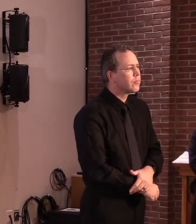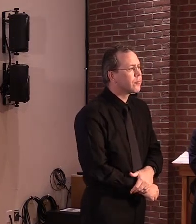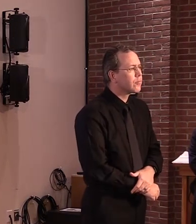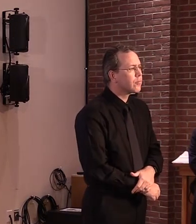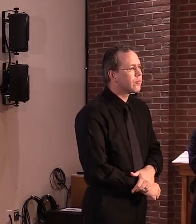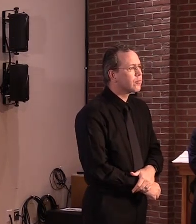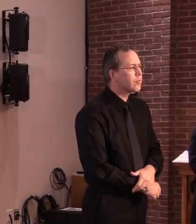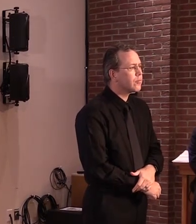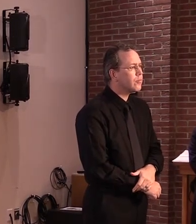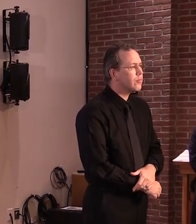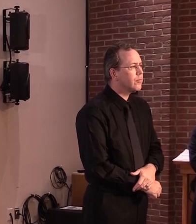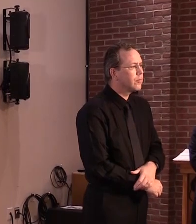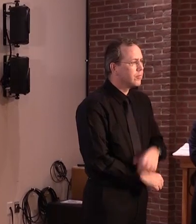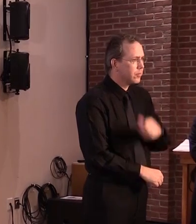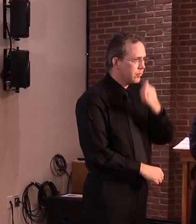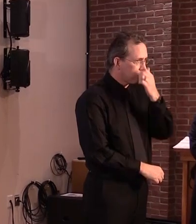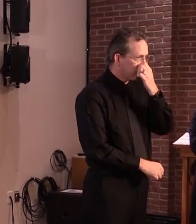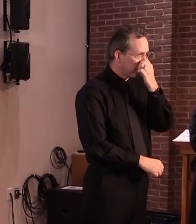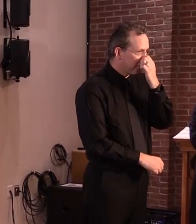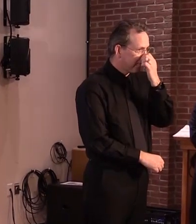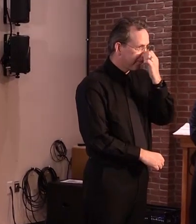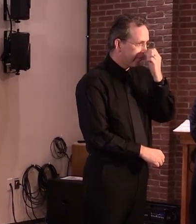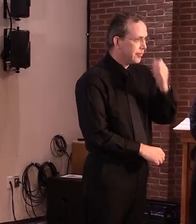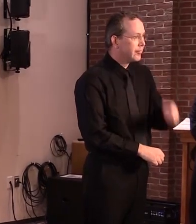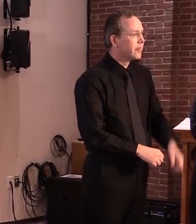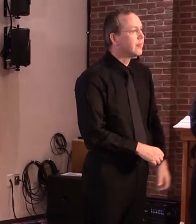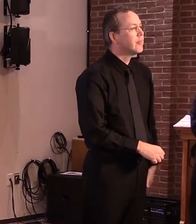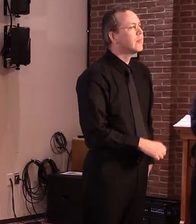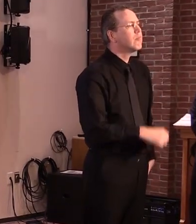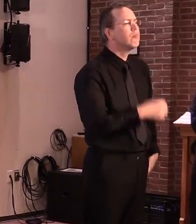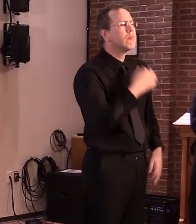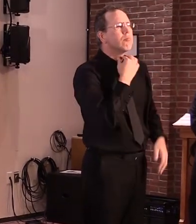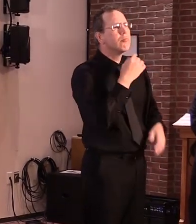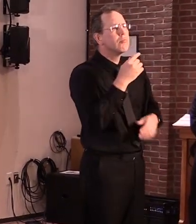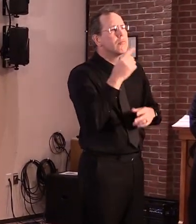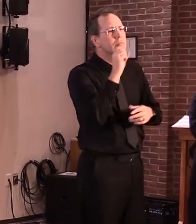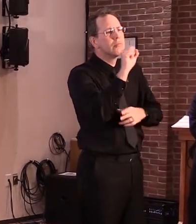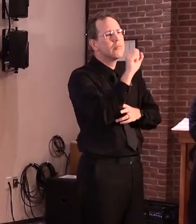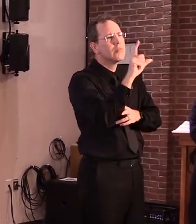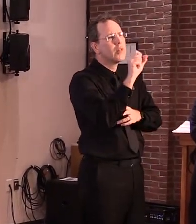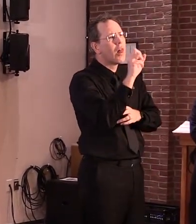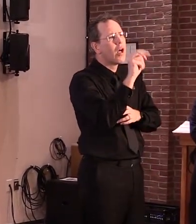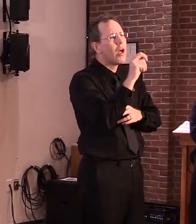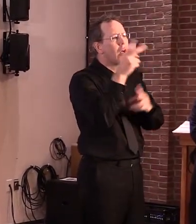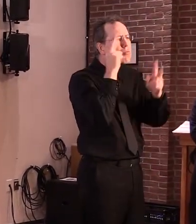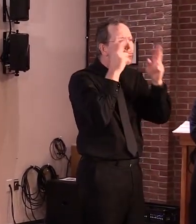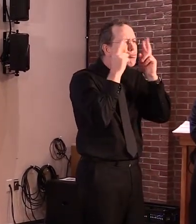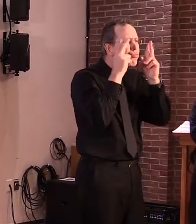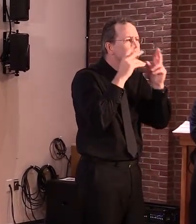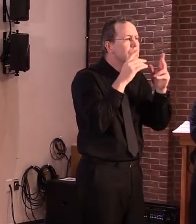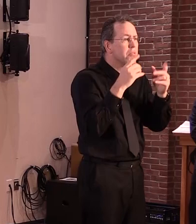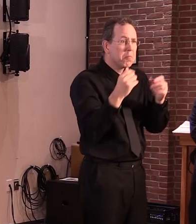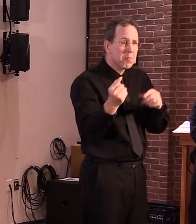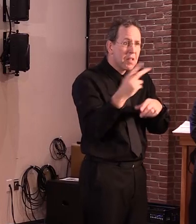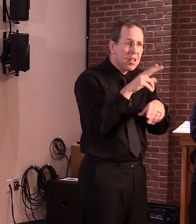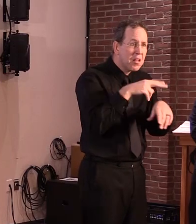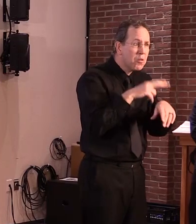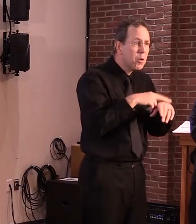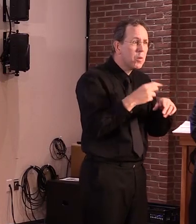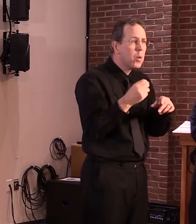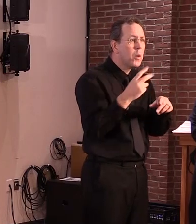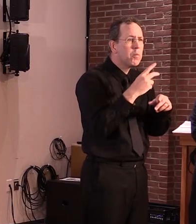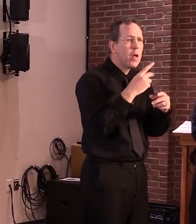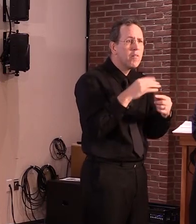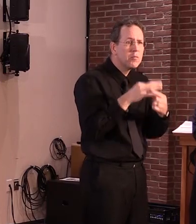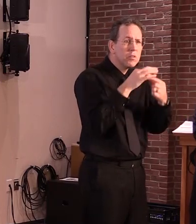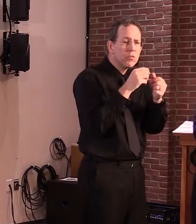guidelines, and what services may they provide? In other words, what is that going to look like? There will be guidance, Chris.